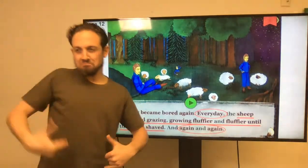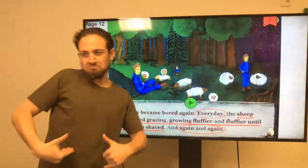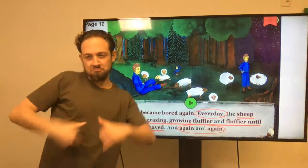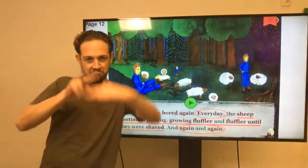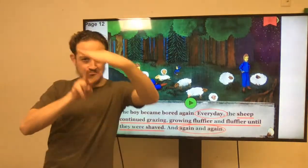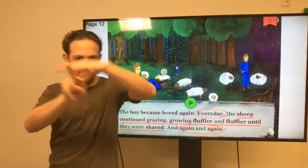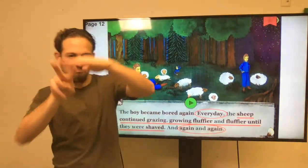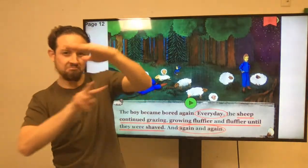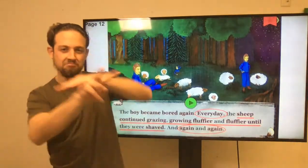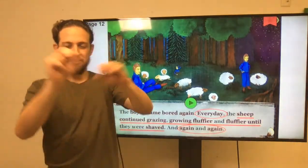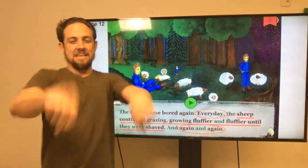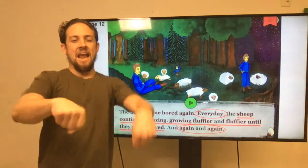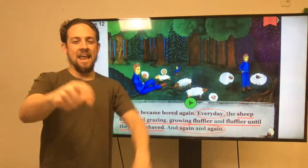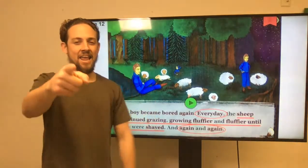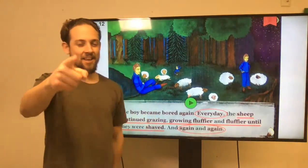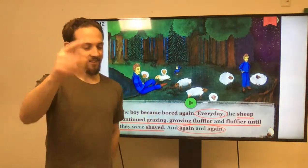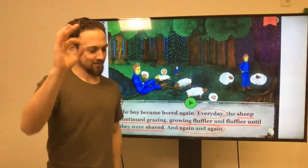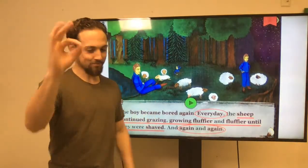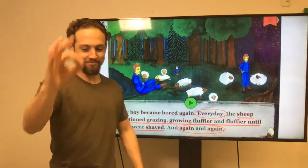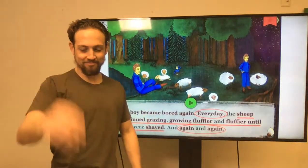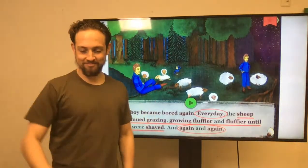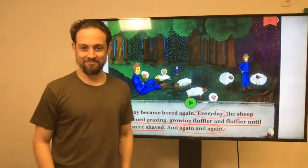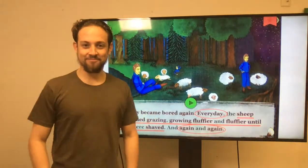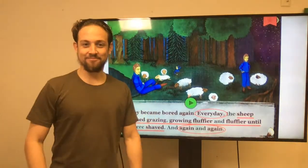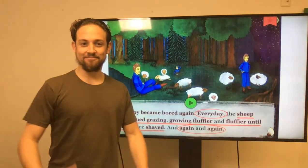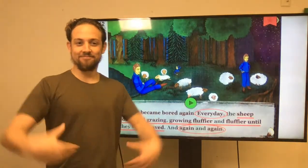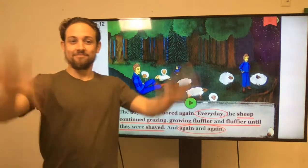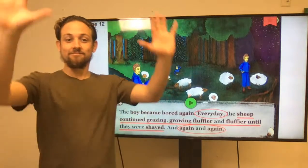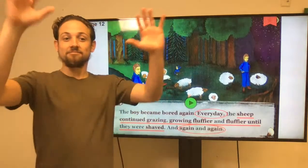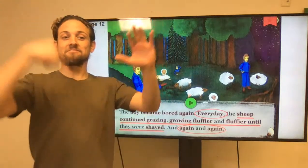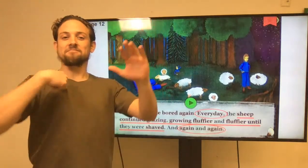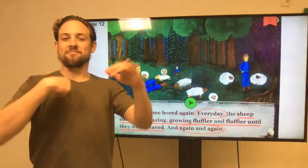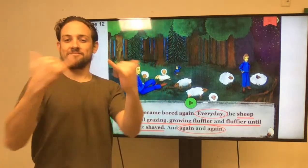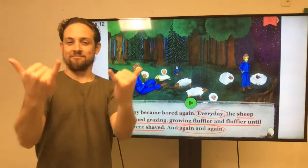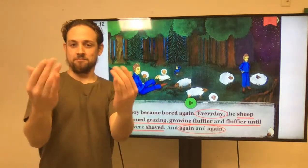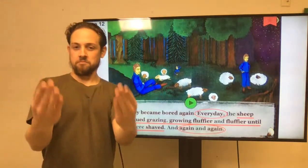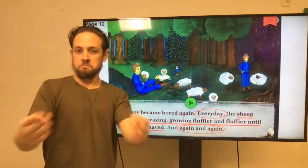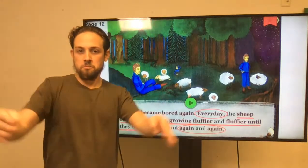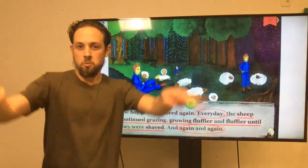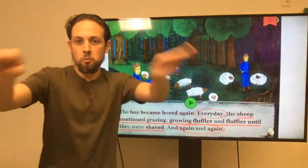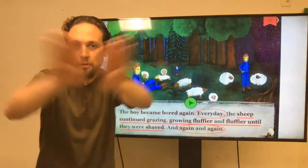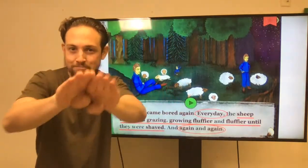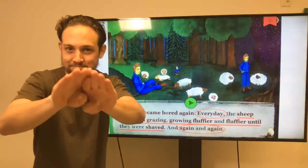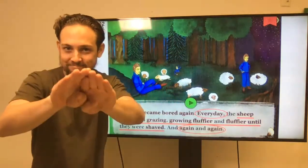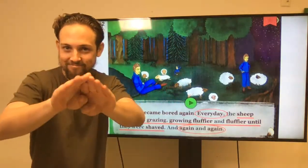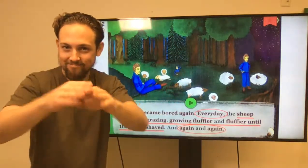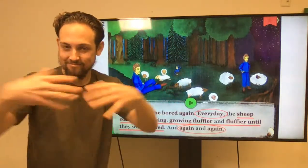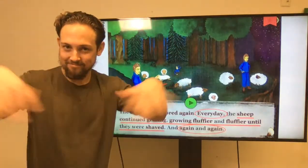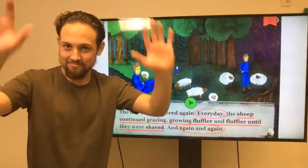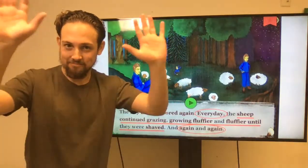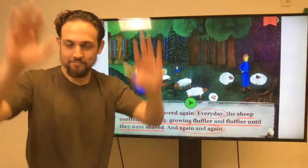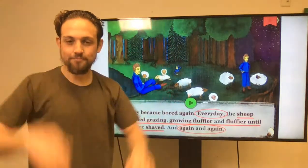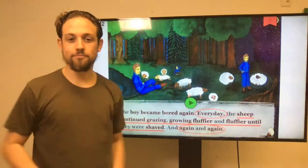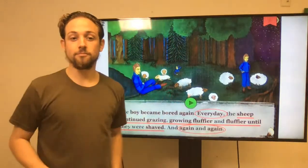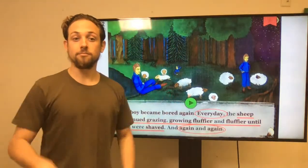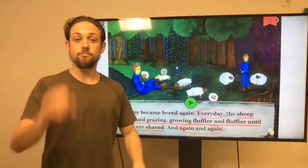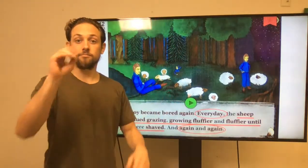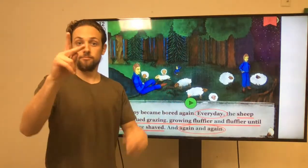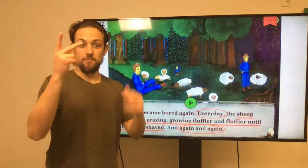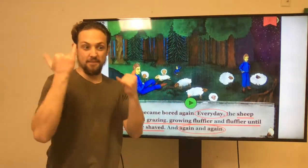see English phrases that stand out to you about time, and you can catch the movement of the signer showing time.